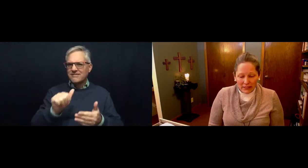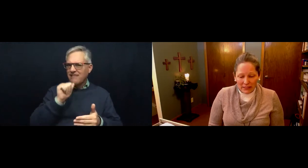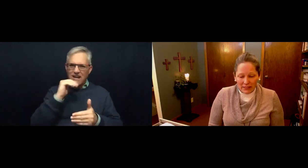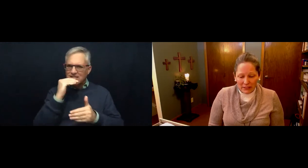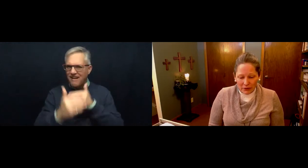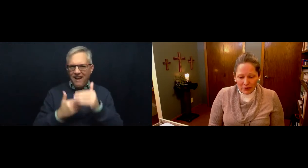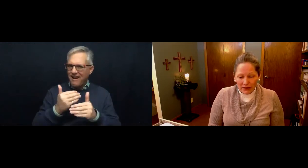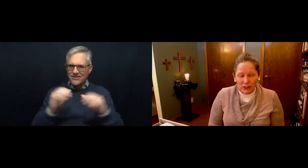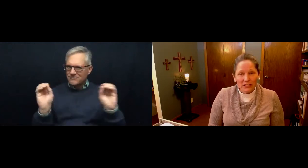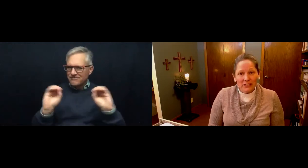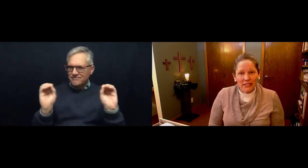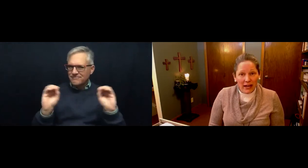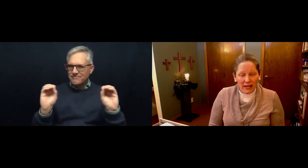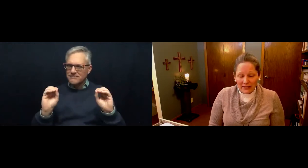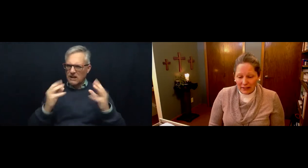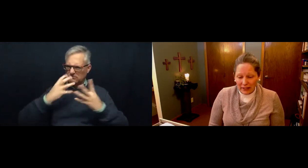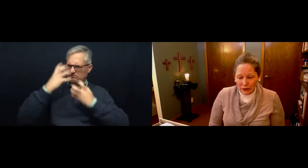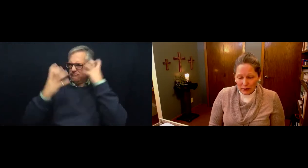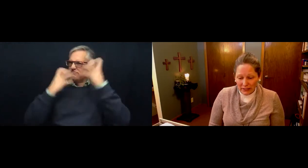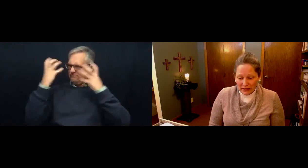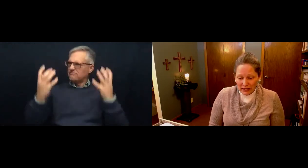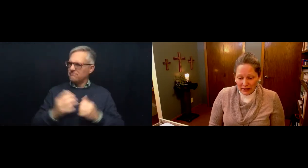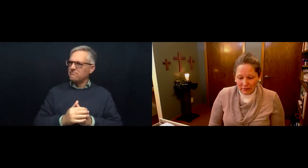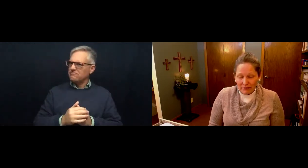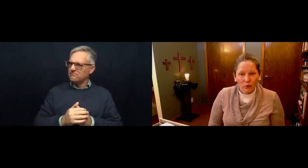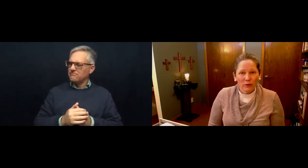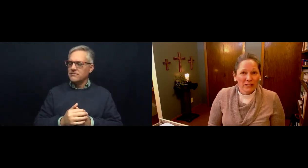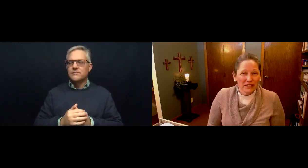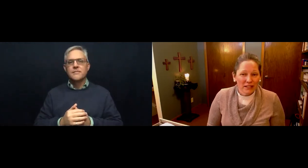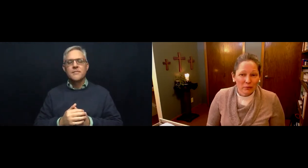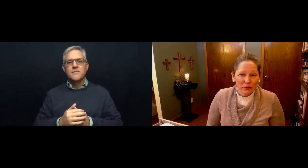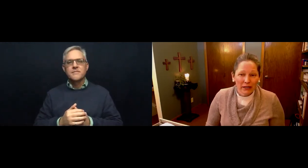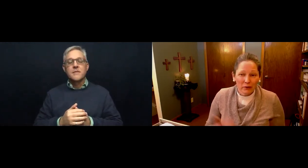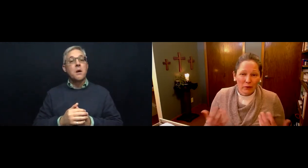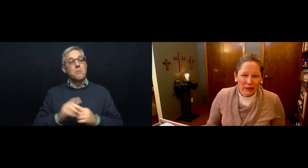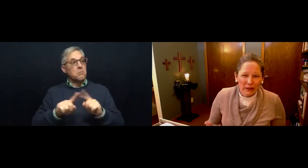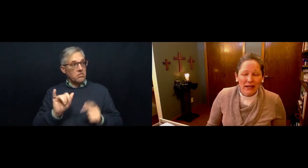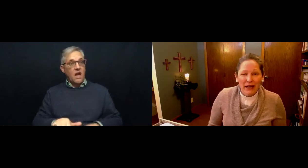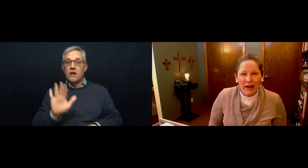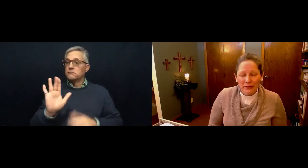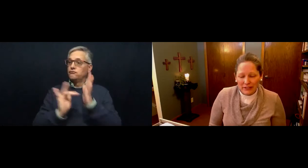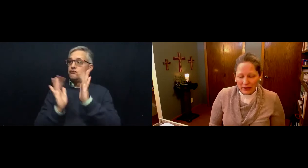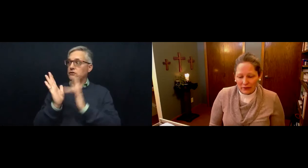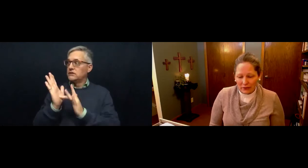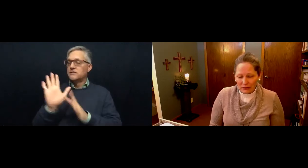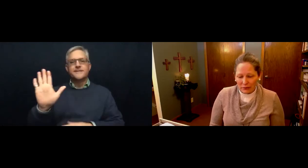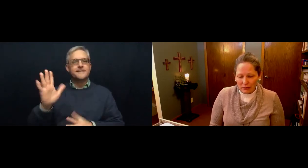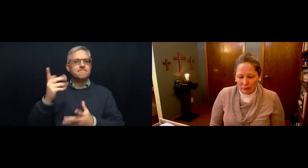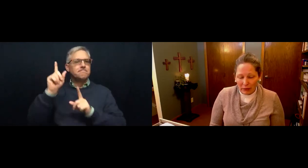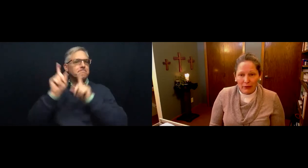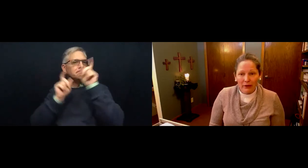But this is the tone Jesus has on Ash Wednesday when we celebrate or when we gather together